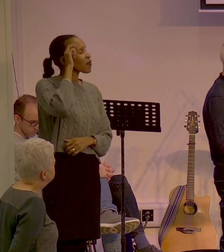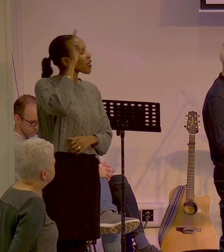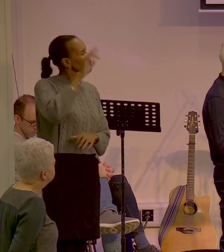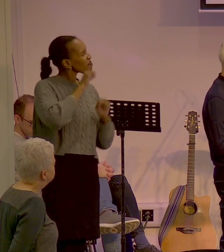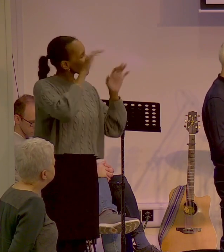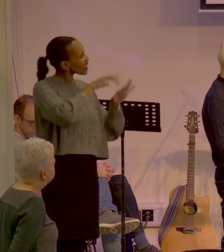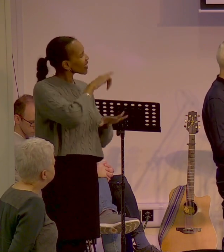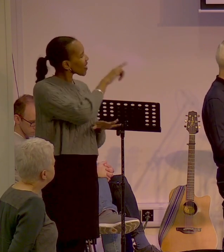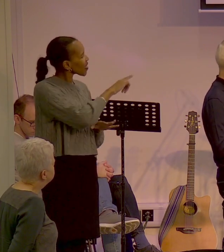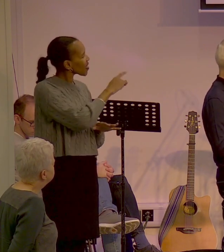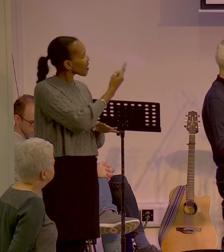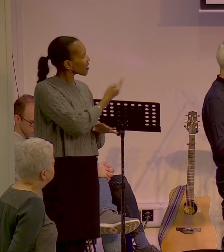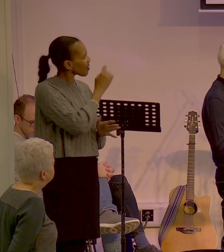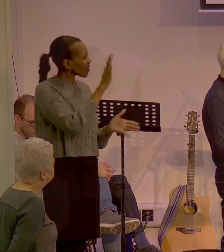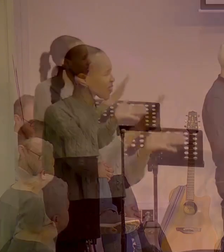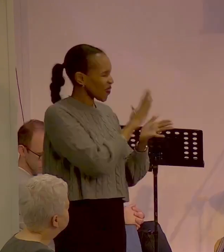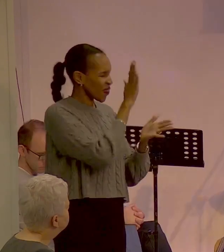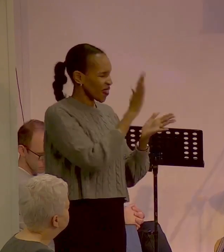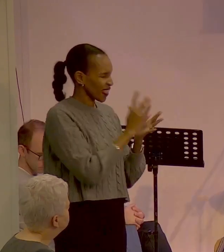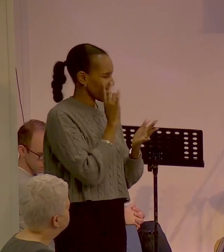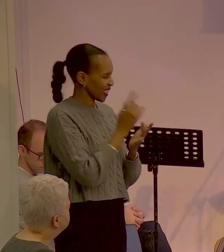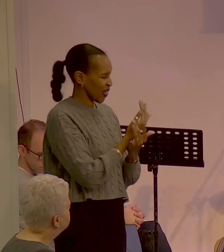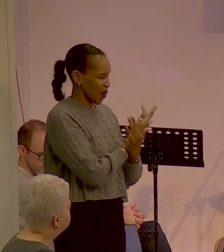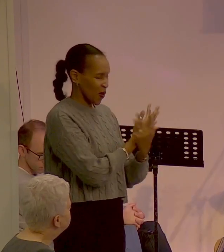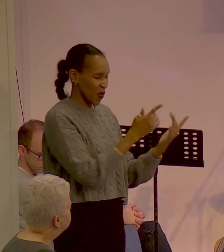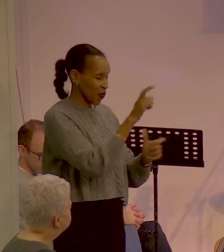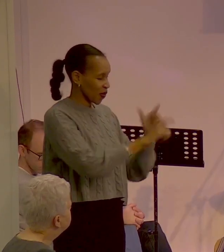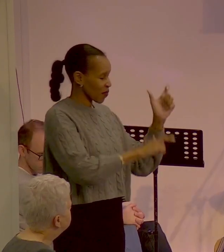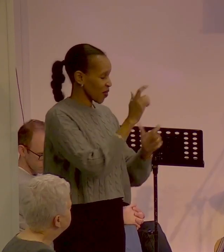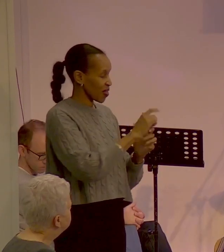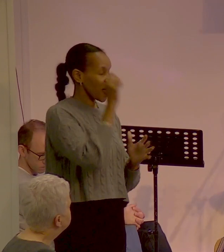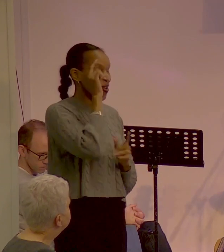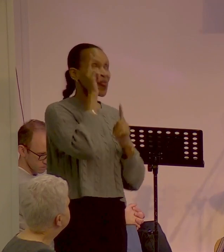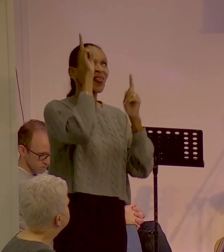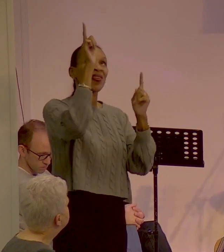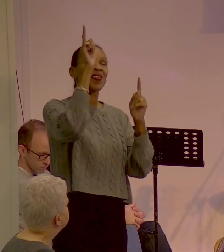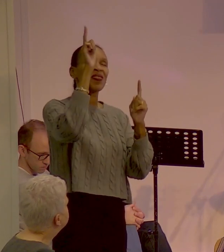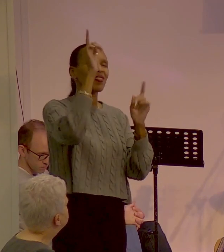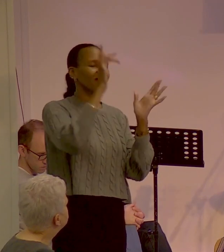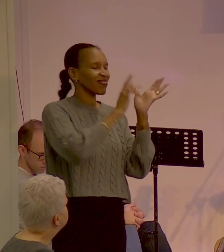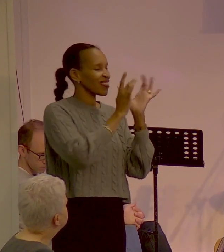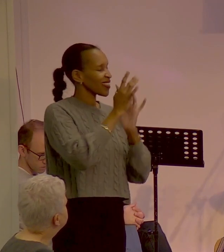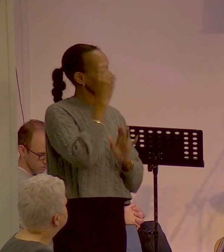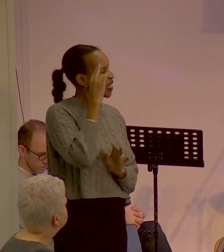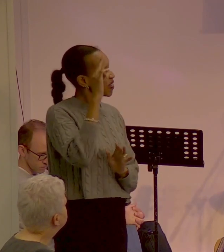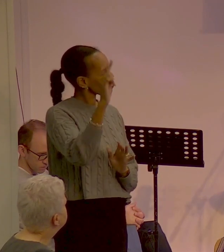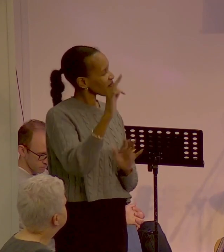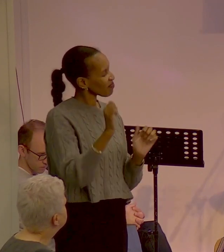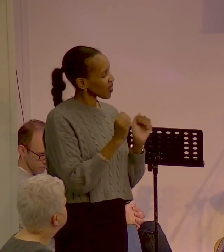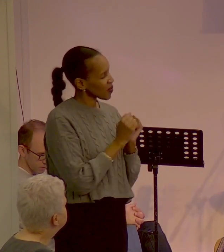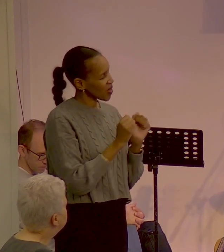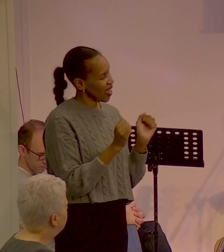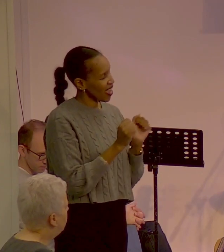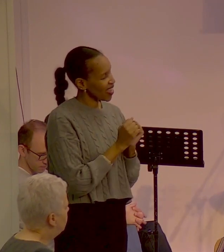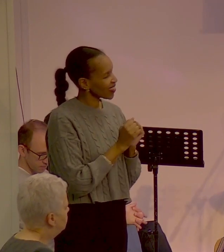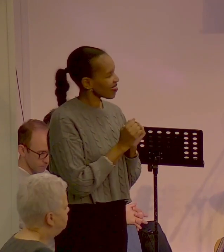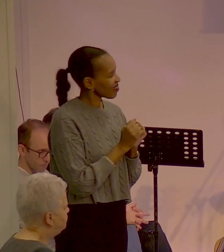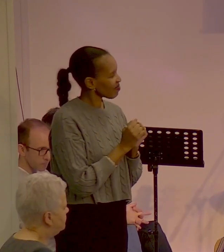May she have the joy of seeing that many, many times, I pray. In the name of Jesus. Amen.